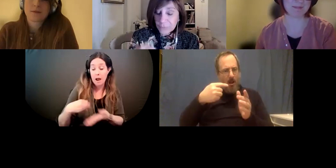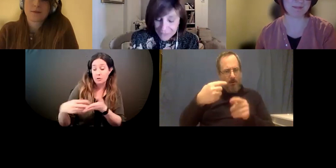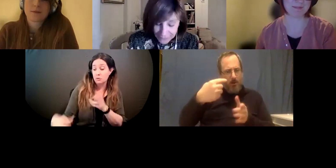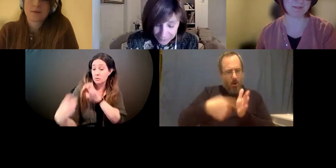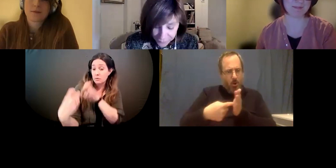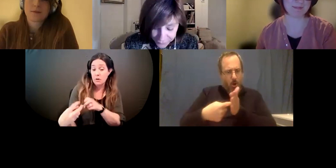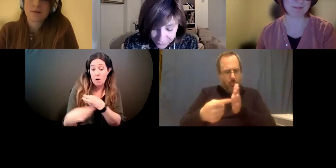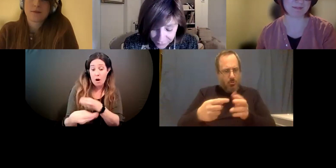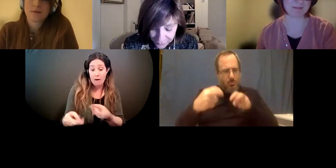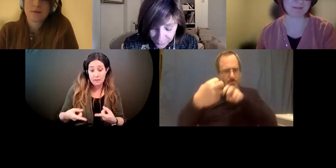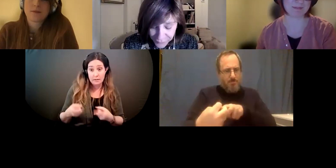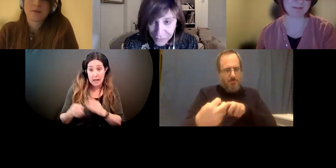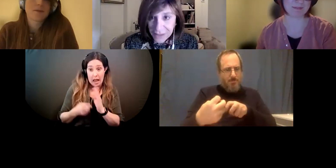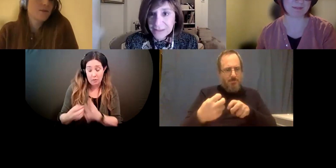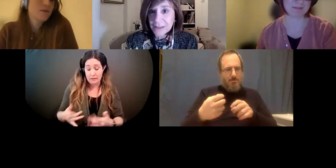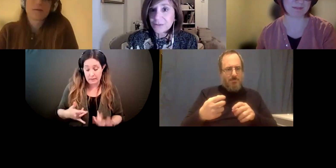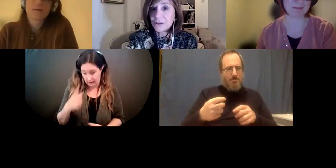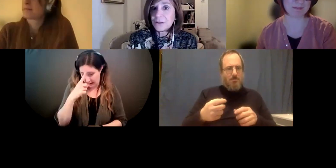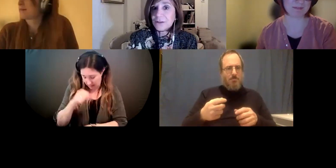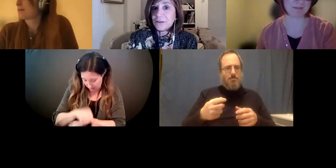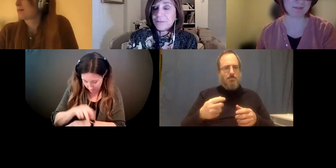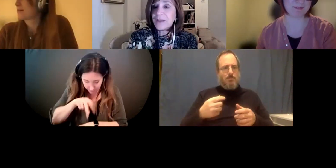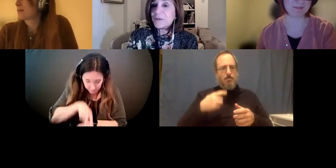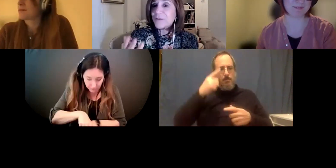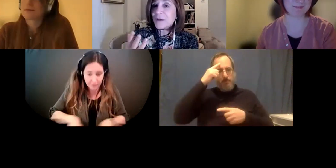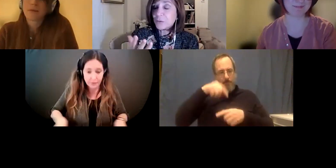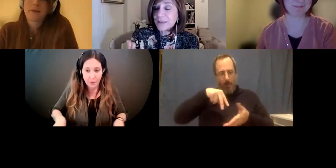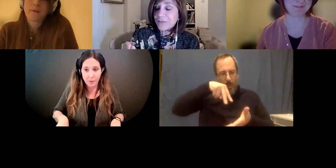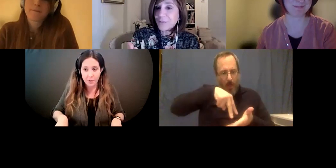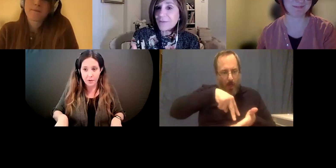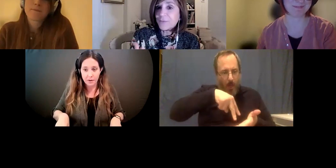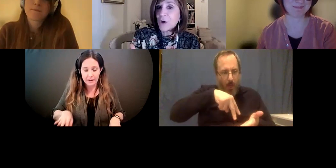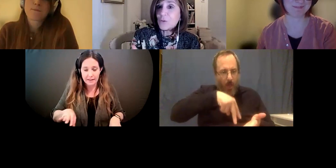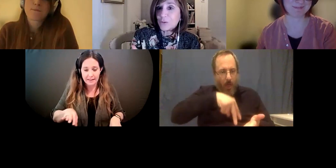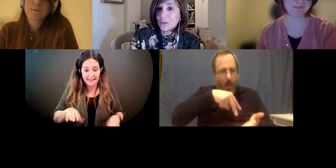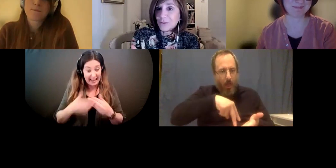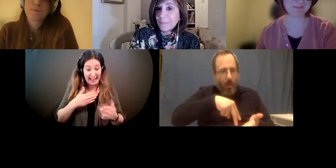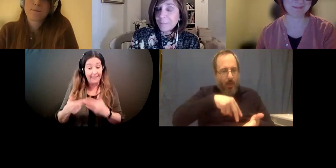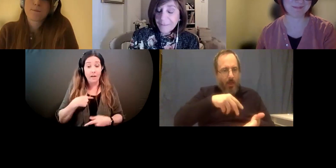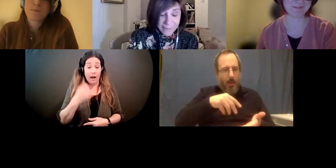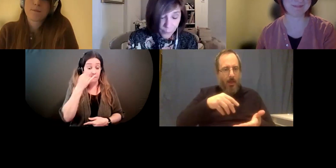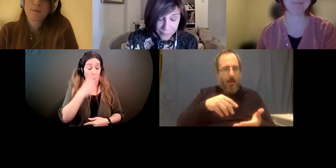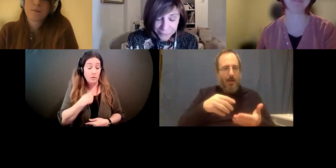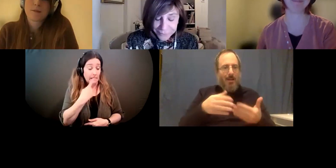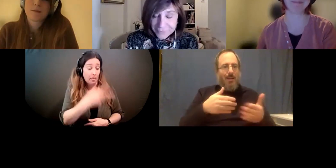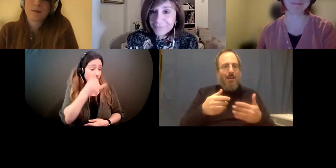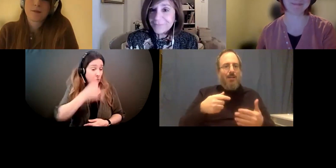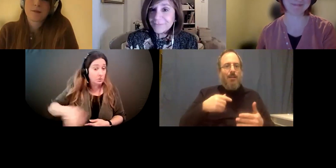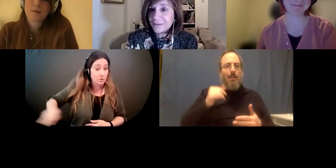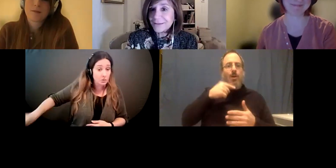office hours and they put their heads down. Even if I don't let them have a phone, they don't